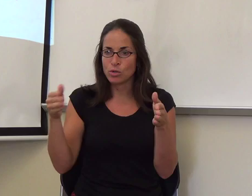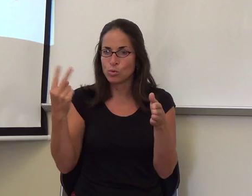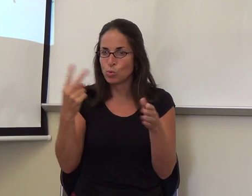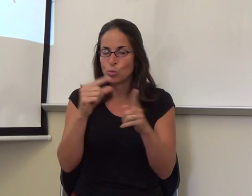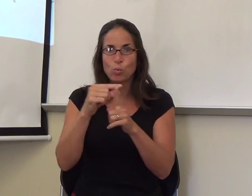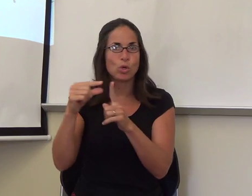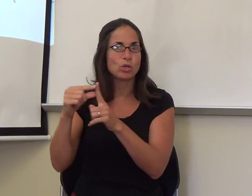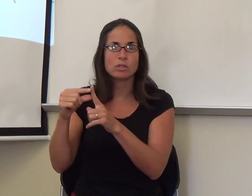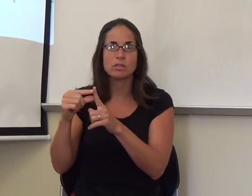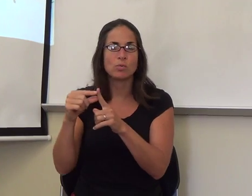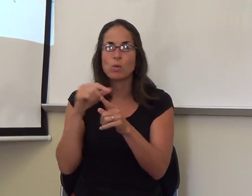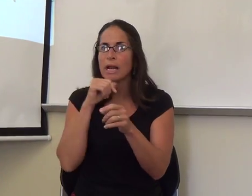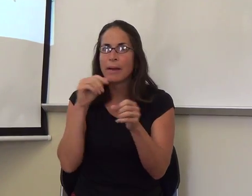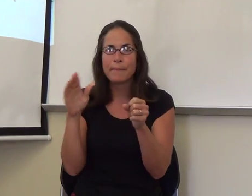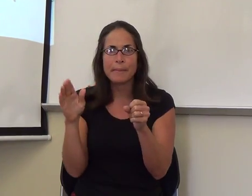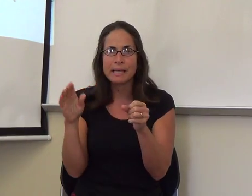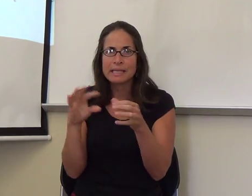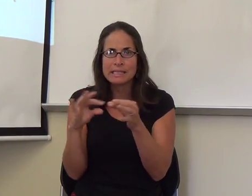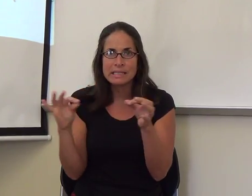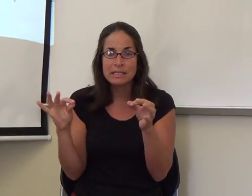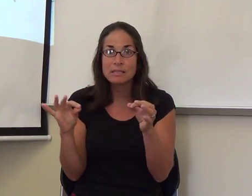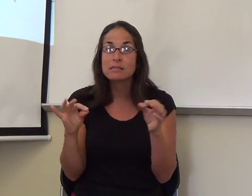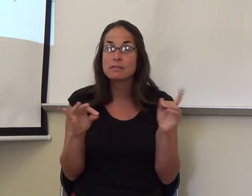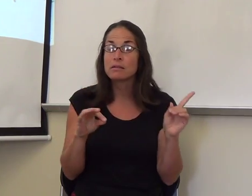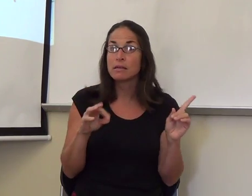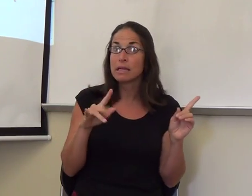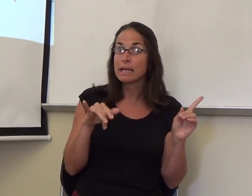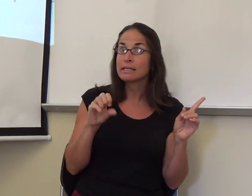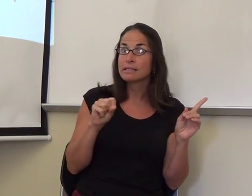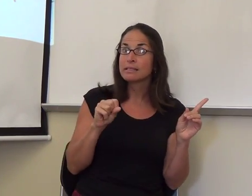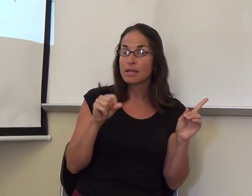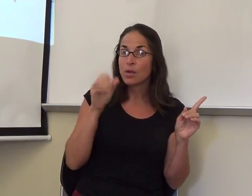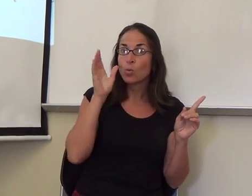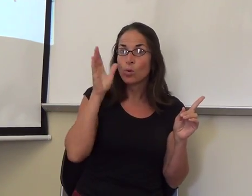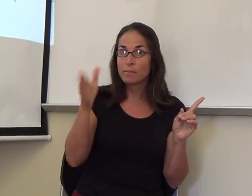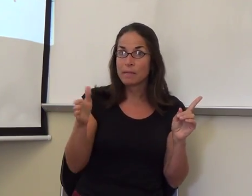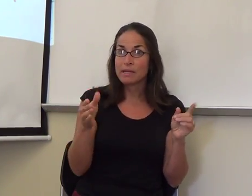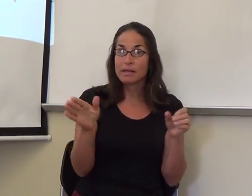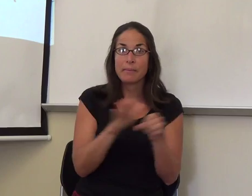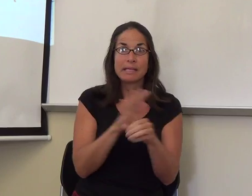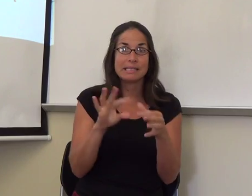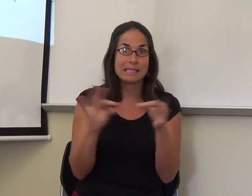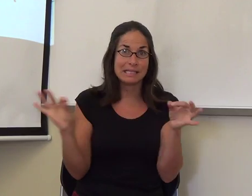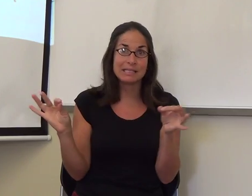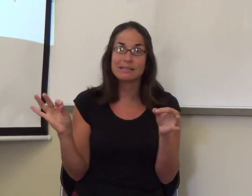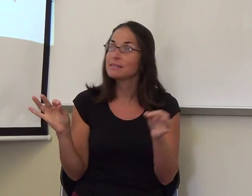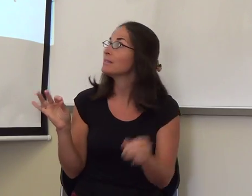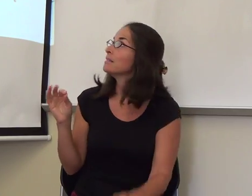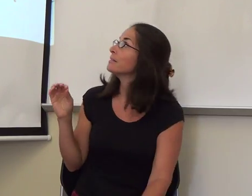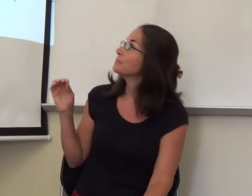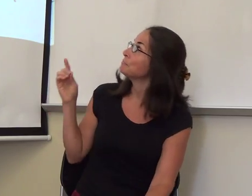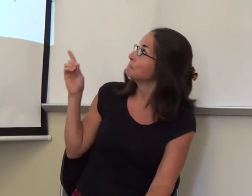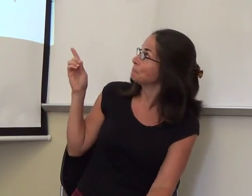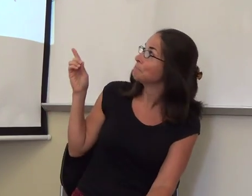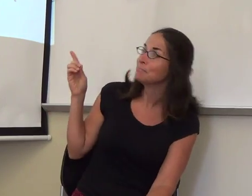well, yes, it would, actually it would. That would be a complete sentence. Yeah, that's a good question. something happened. This would be a complete sentence. It